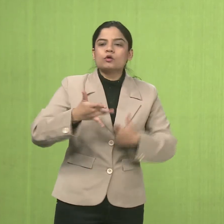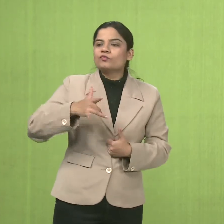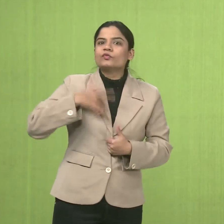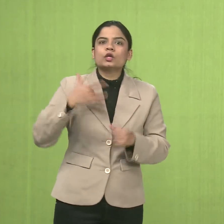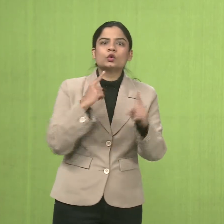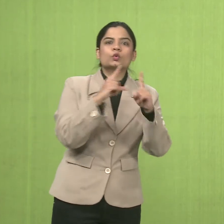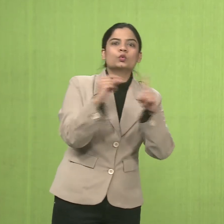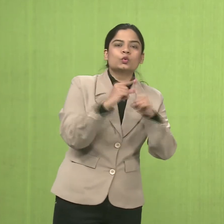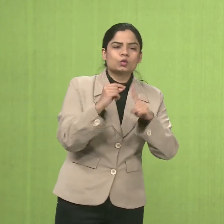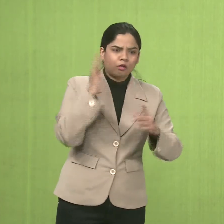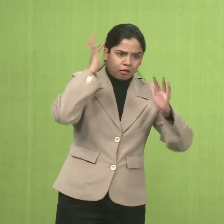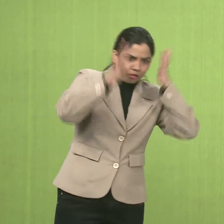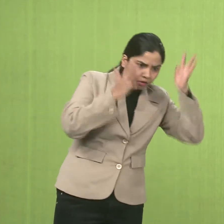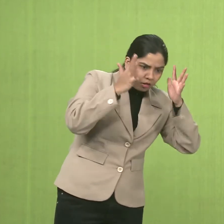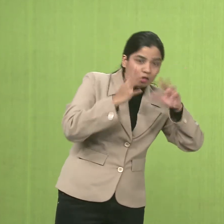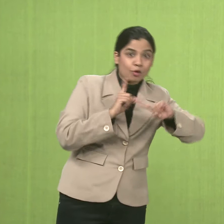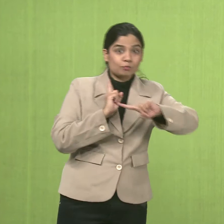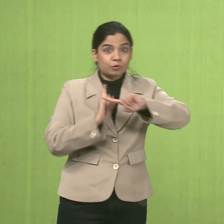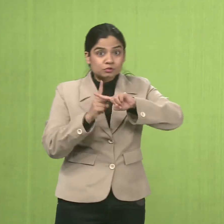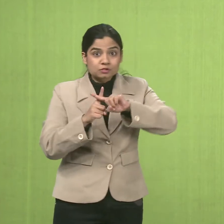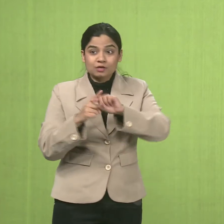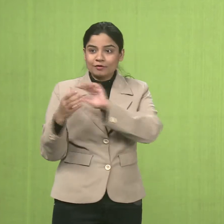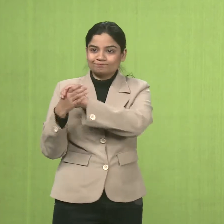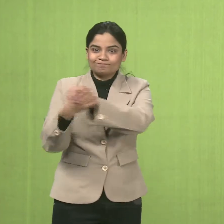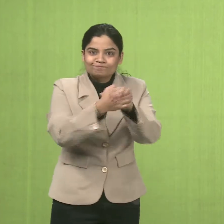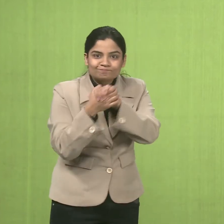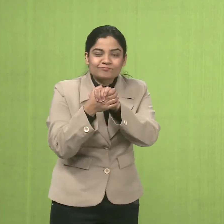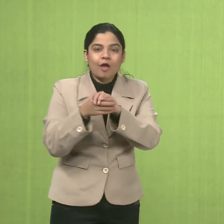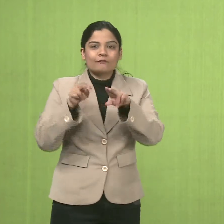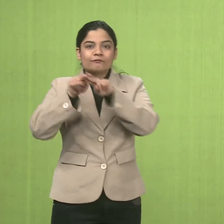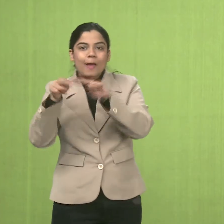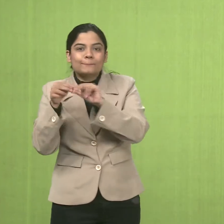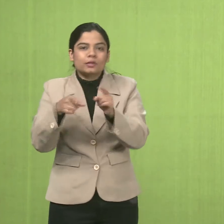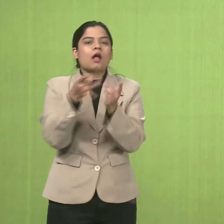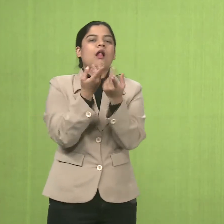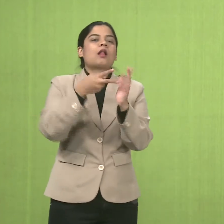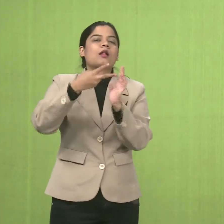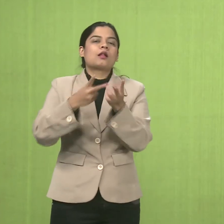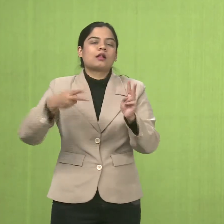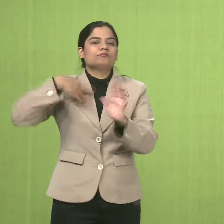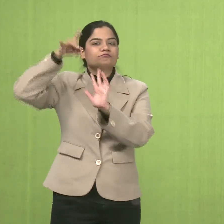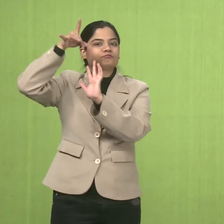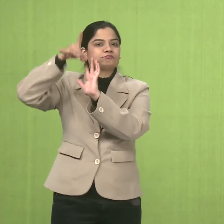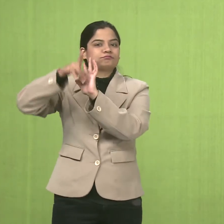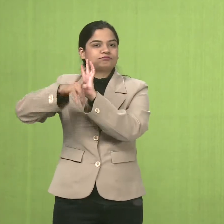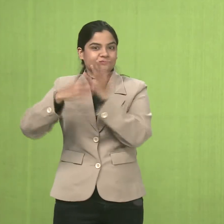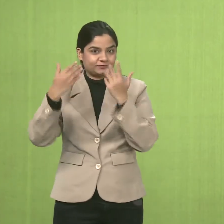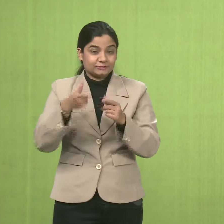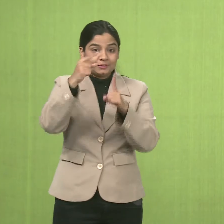nocturnal emissions, etc., have both positives and negatives. So we discussed in depth